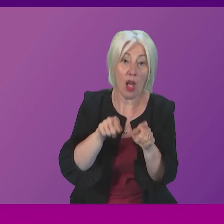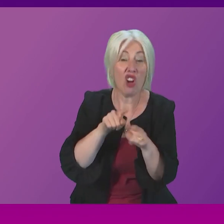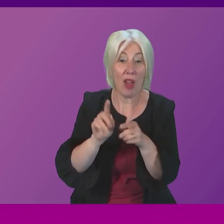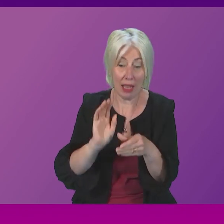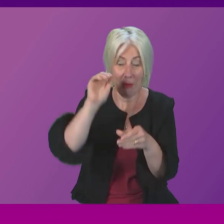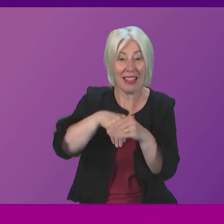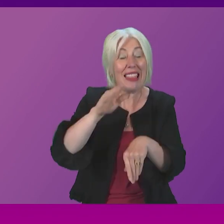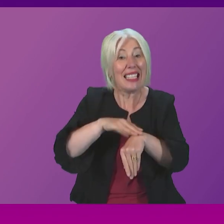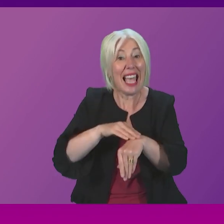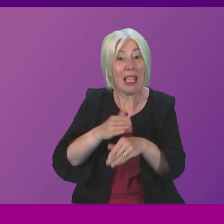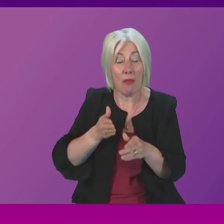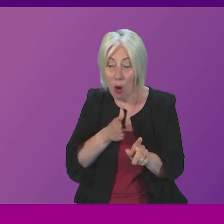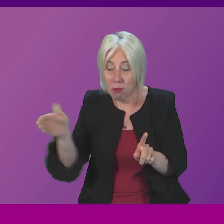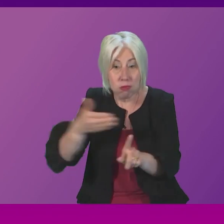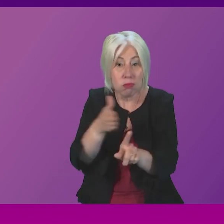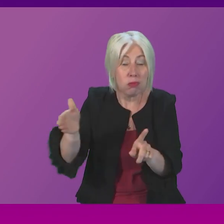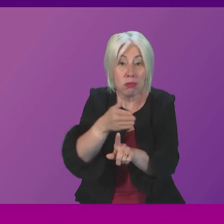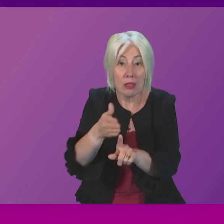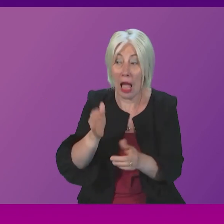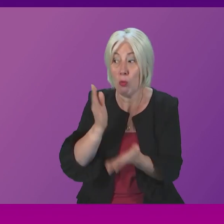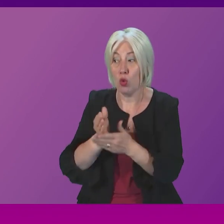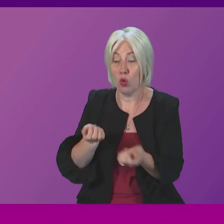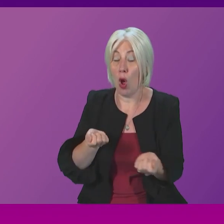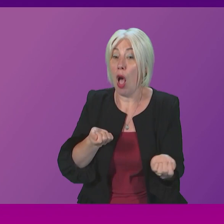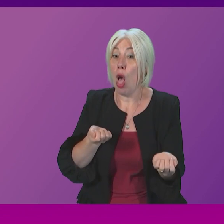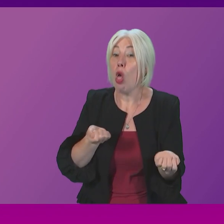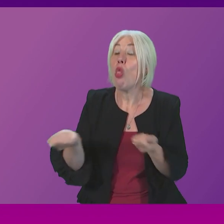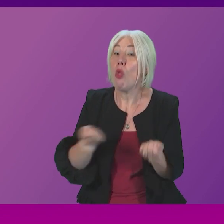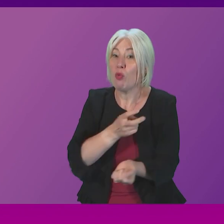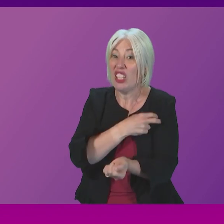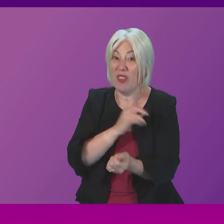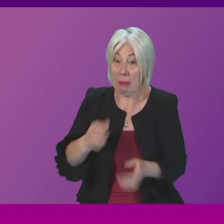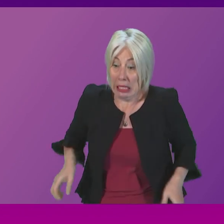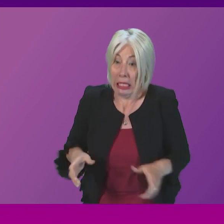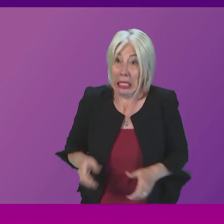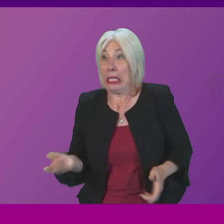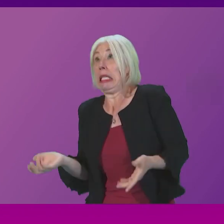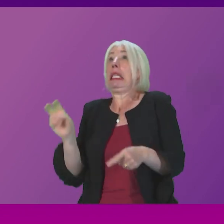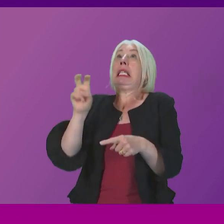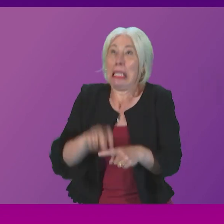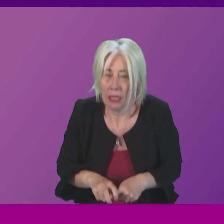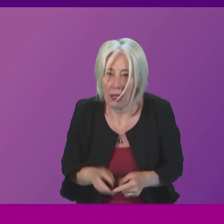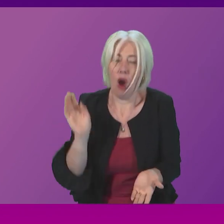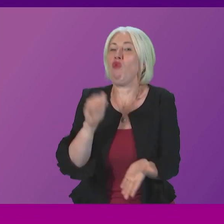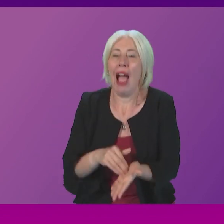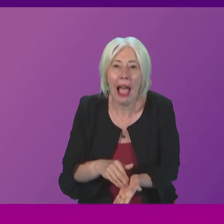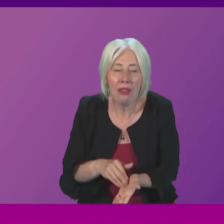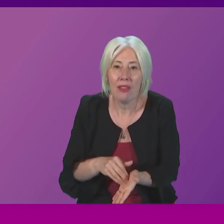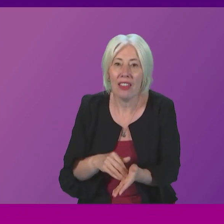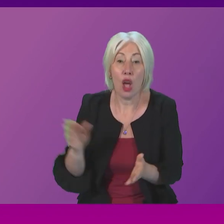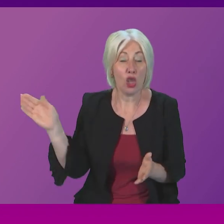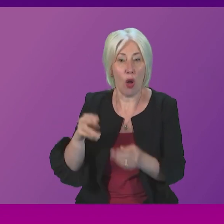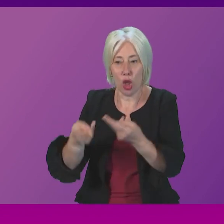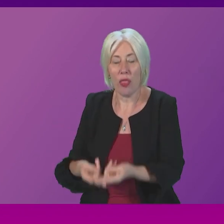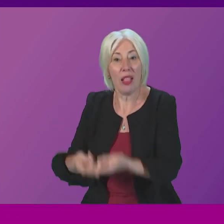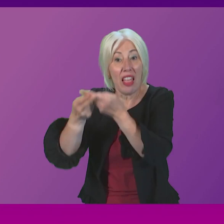day. But there'll be times where I'm sure the presiding officer's noticed where I'm literally screeching to my seat in time for questions. Because if everyone else is using the